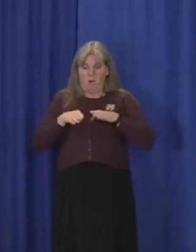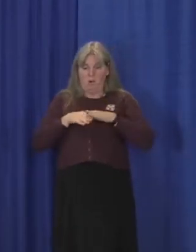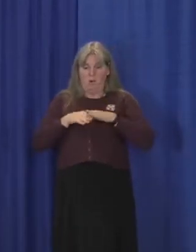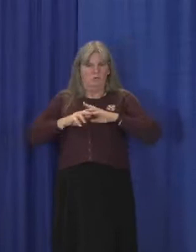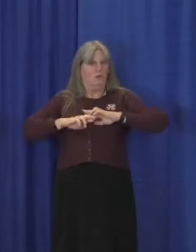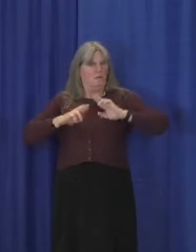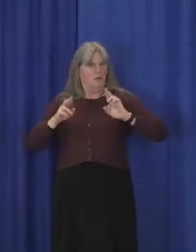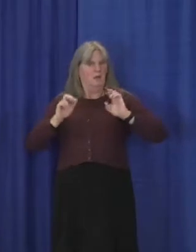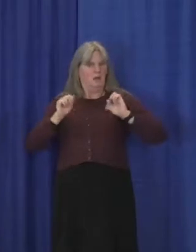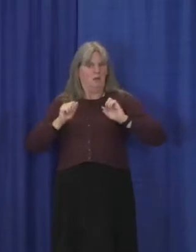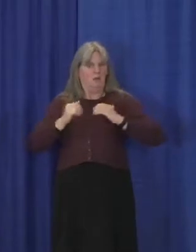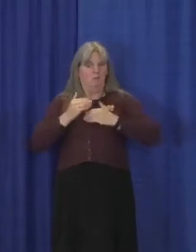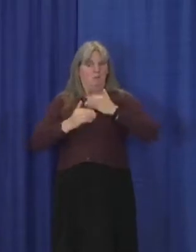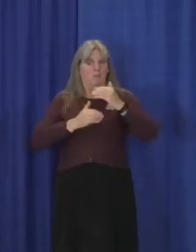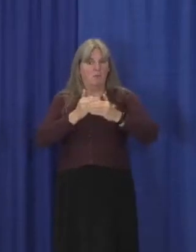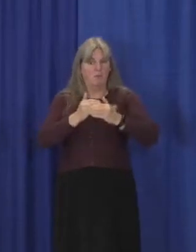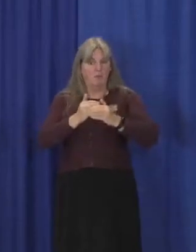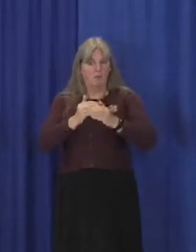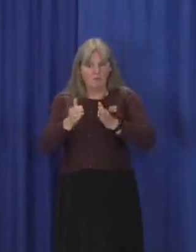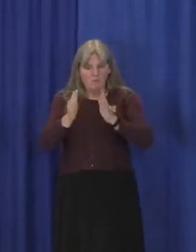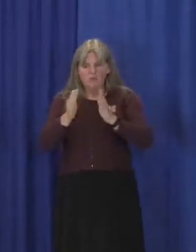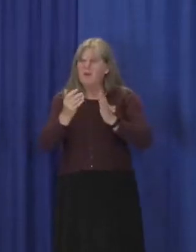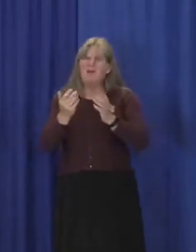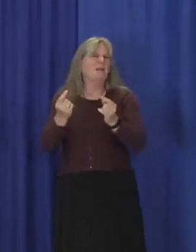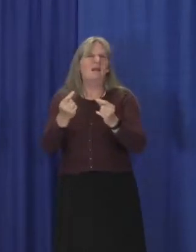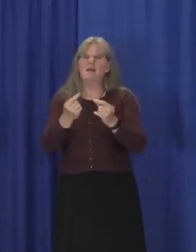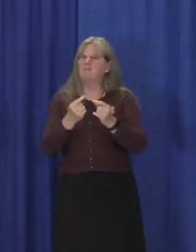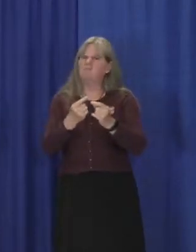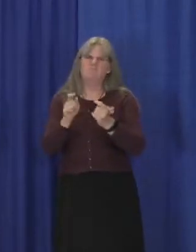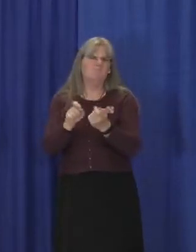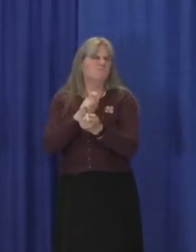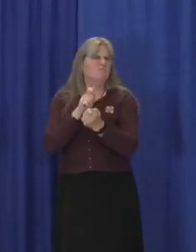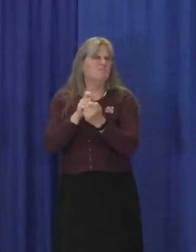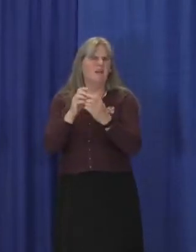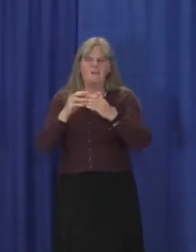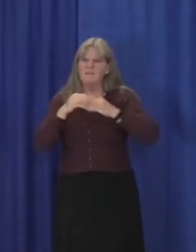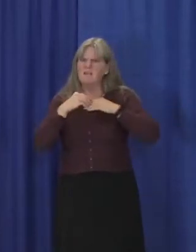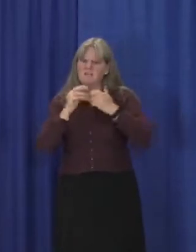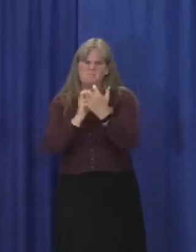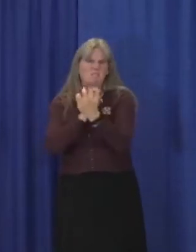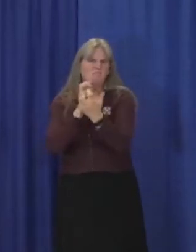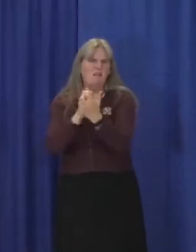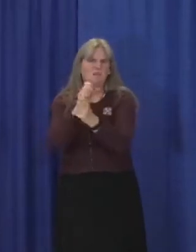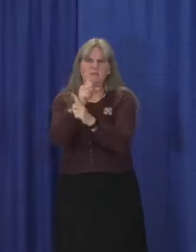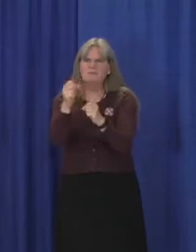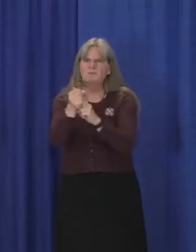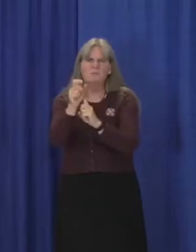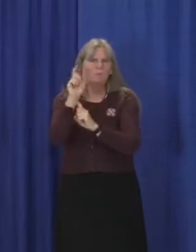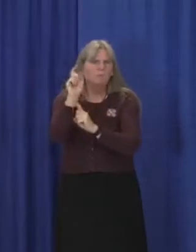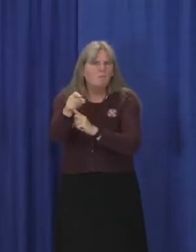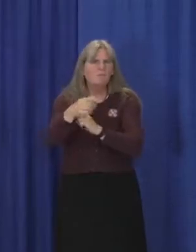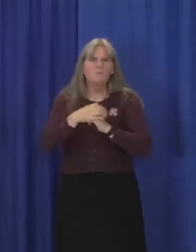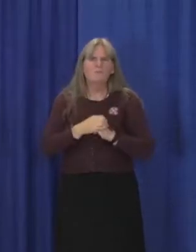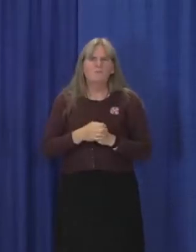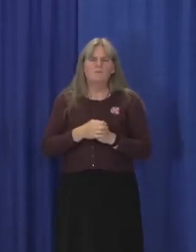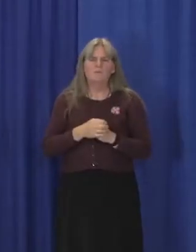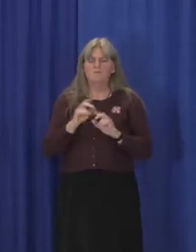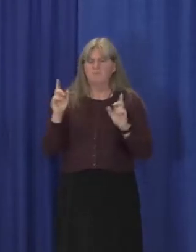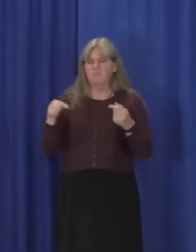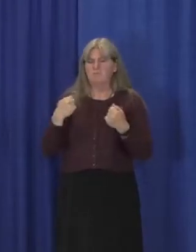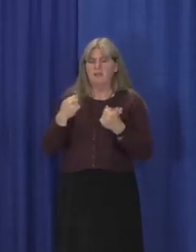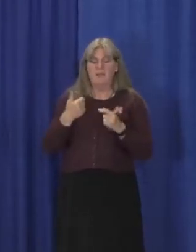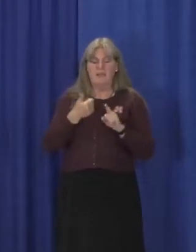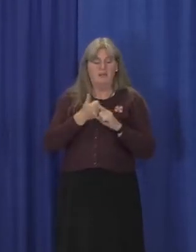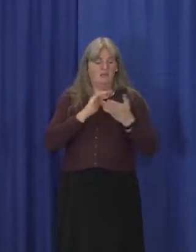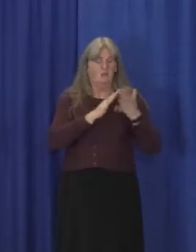prepared to do that with a more targeted, focused approach, working in partnership with amazing leaders that we have in all of our